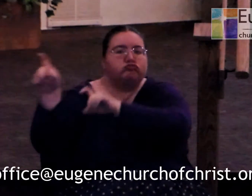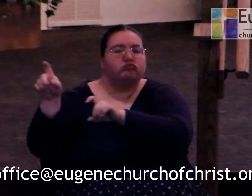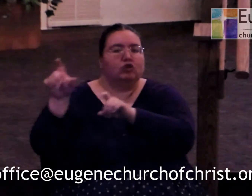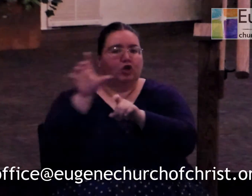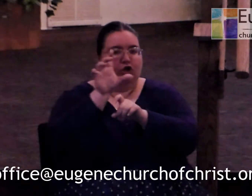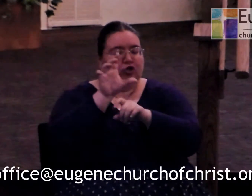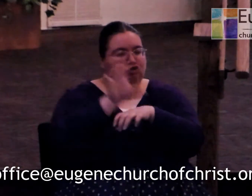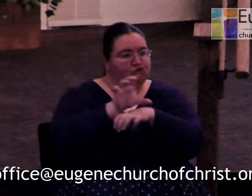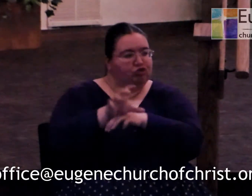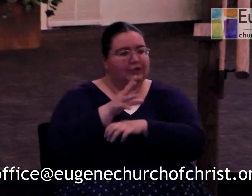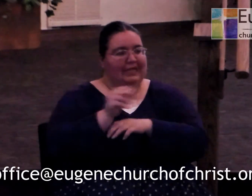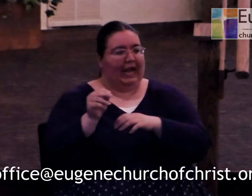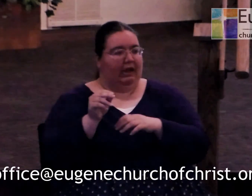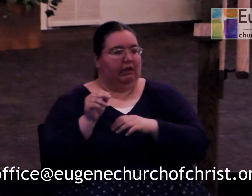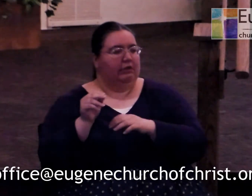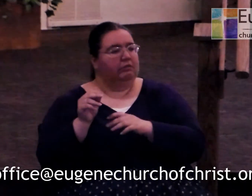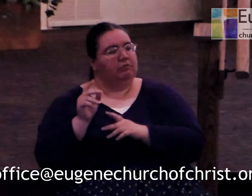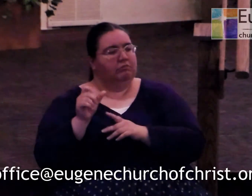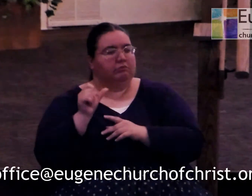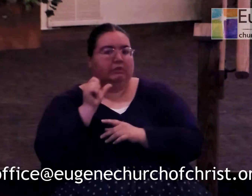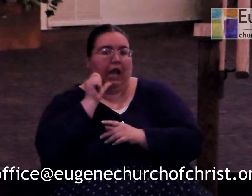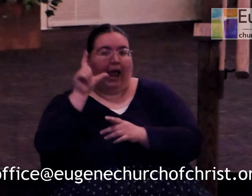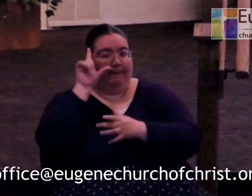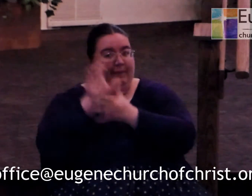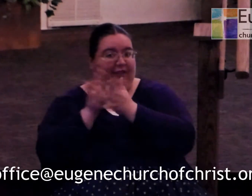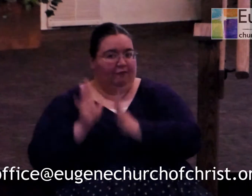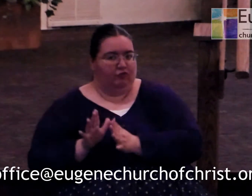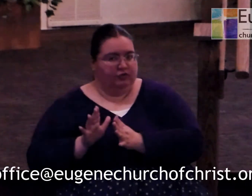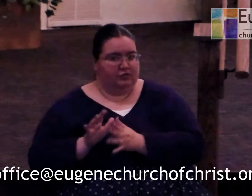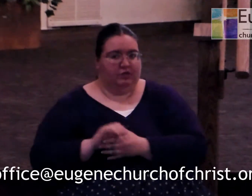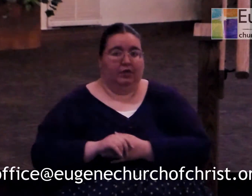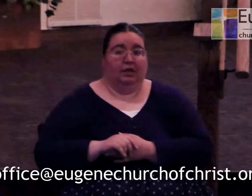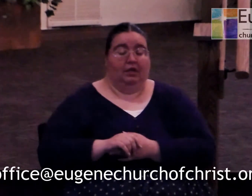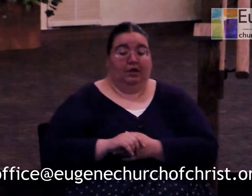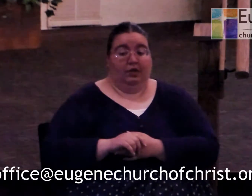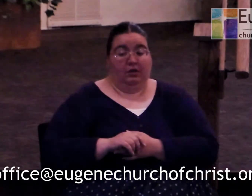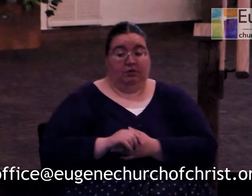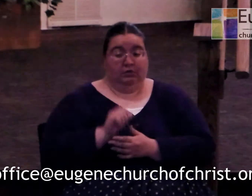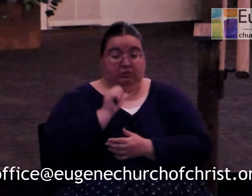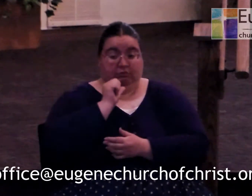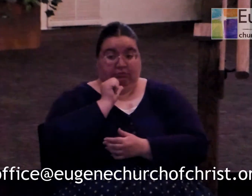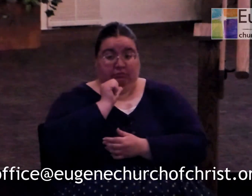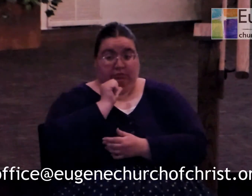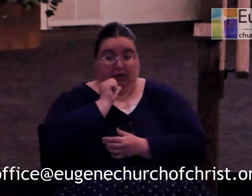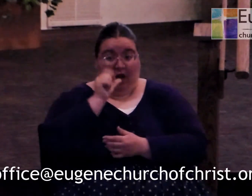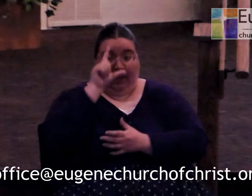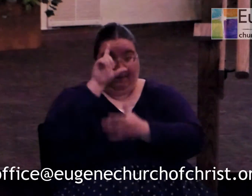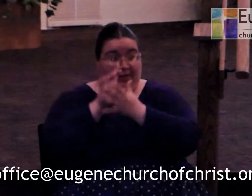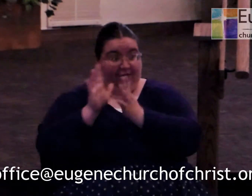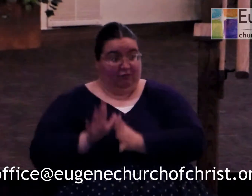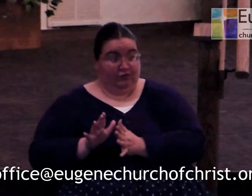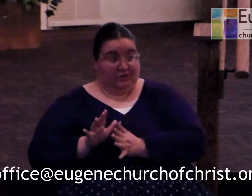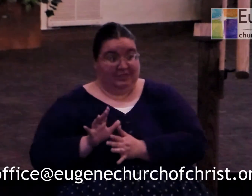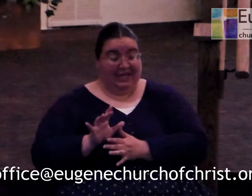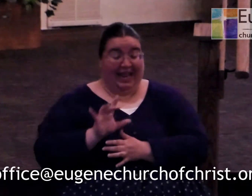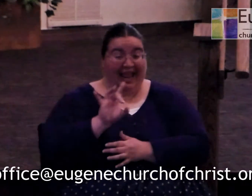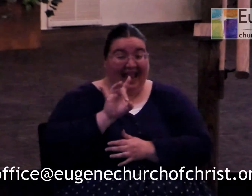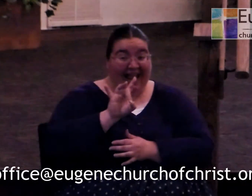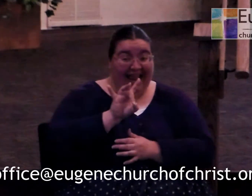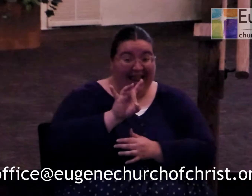nationwide. 8 out of 10 non-churchgoers said if asked by someone that they had a relationship with, someone that